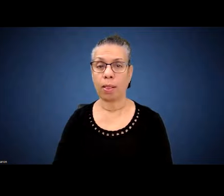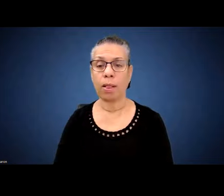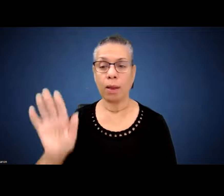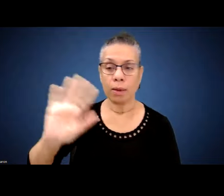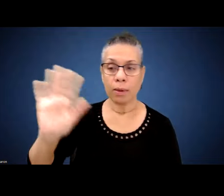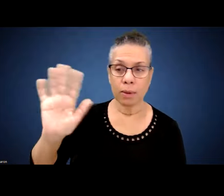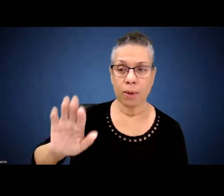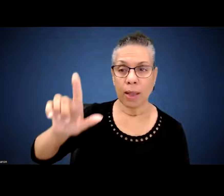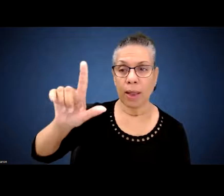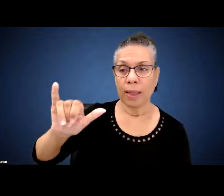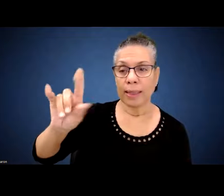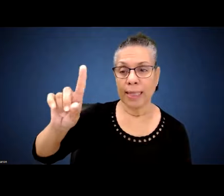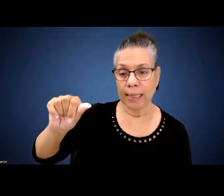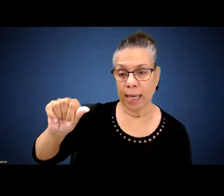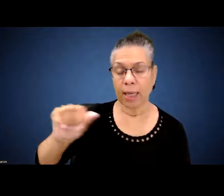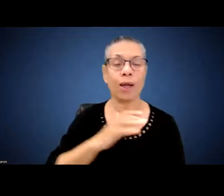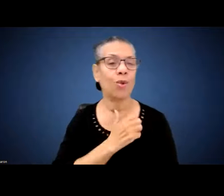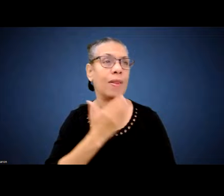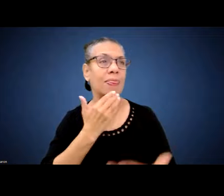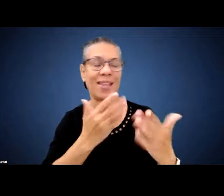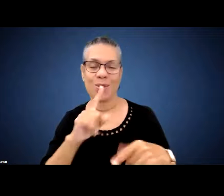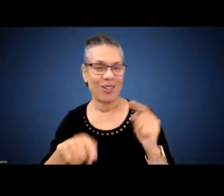Lydia's hand is up, so I think Lydia, might have a thank question. you.